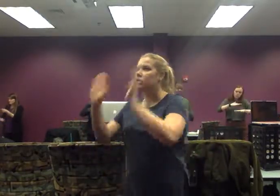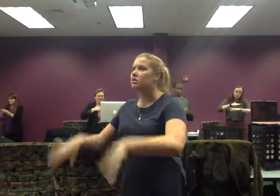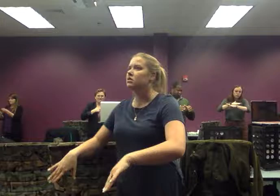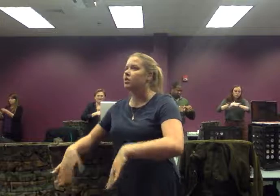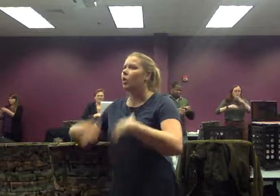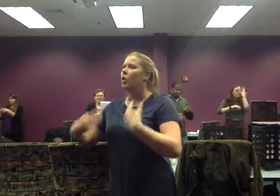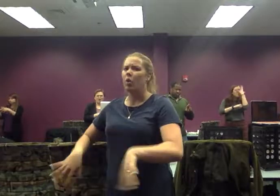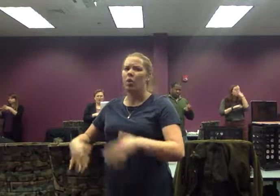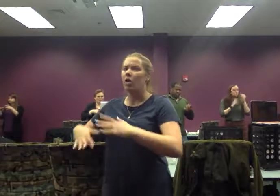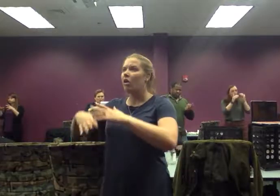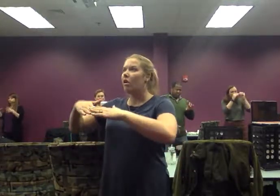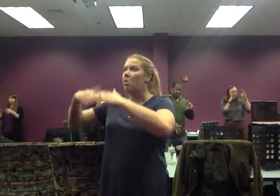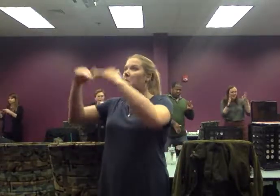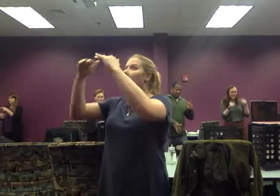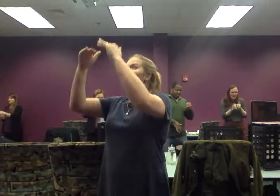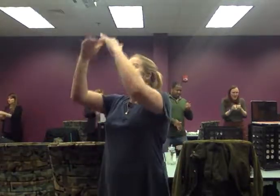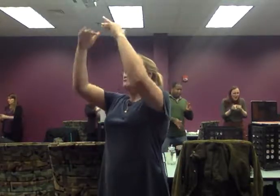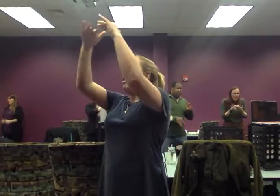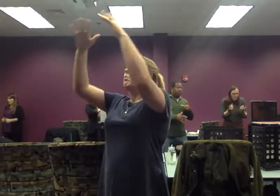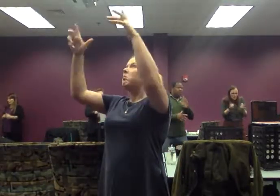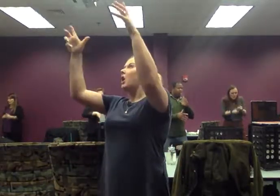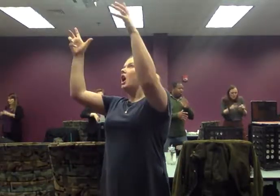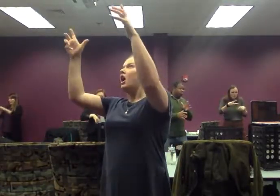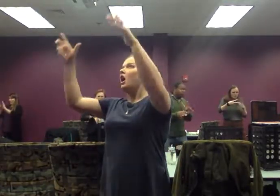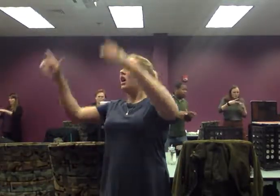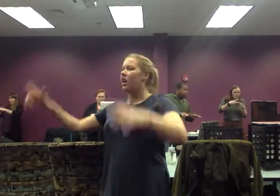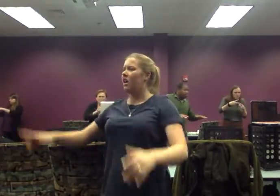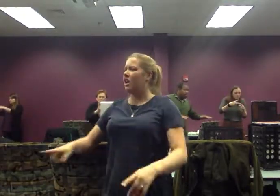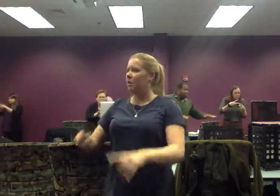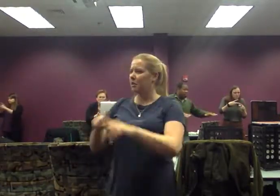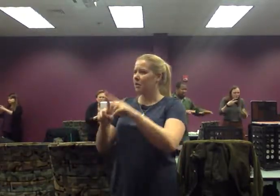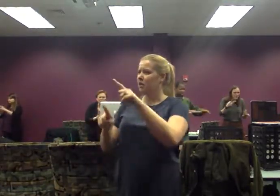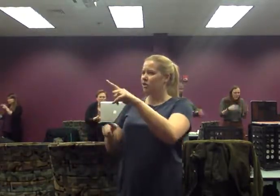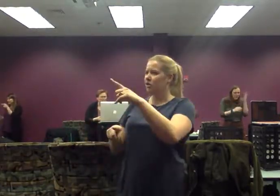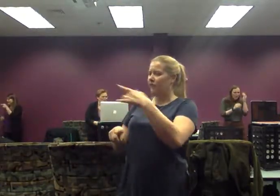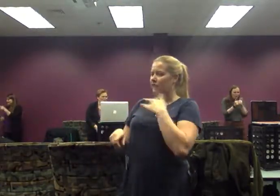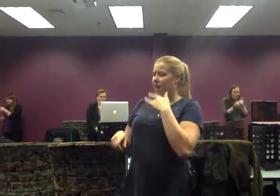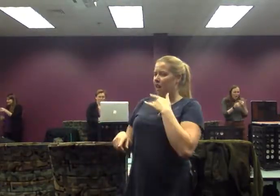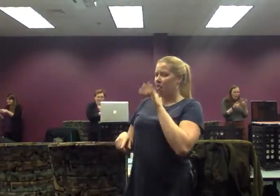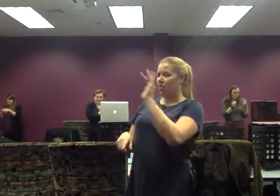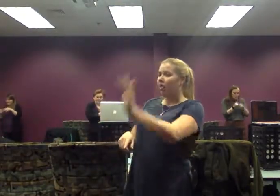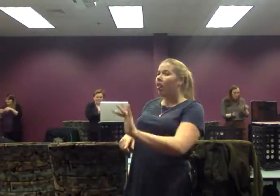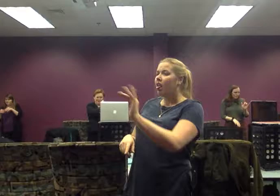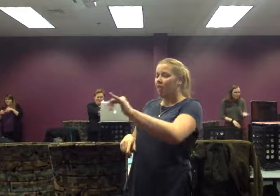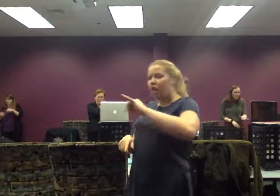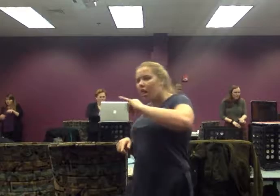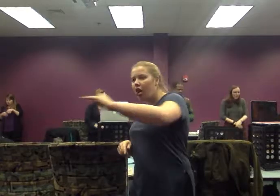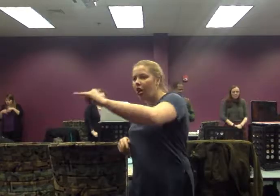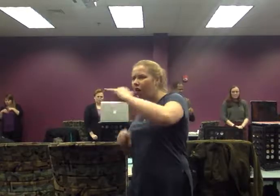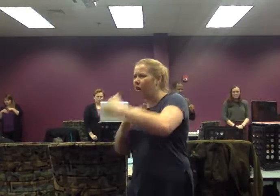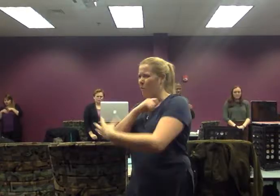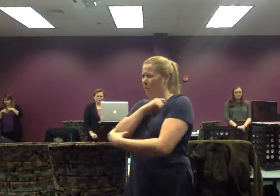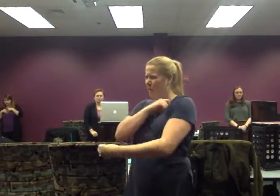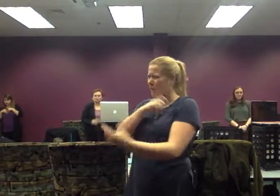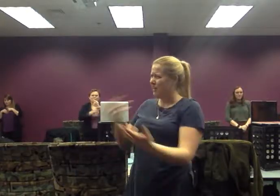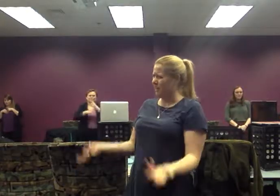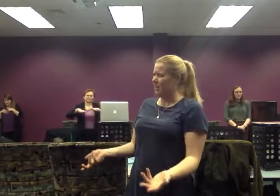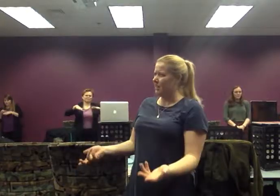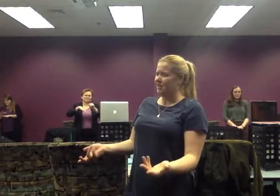part of impoverished, 25% of the population was unemployed at that time, people at the